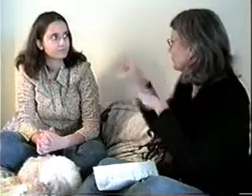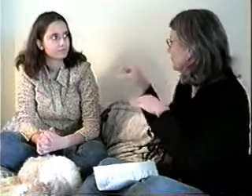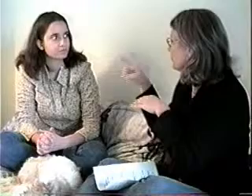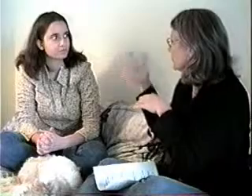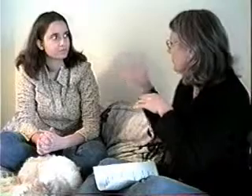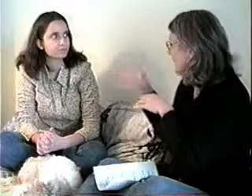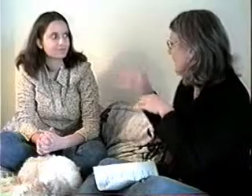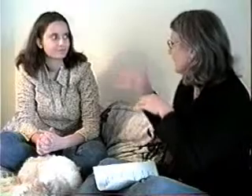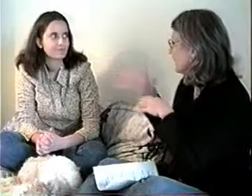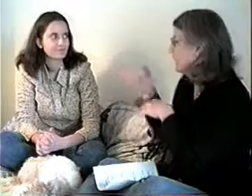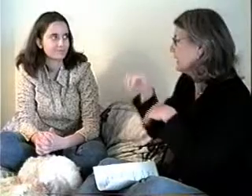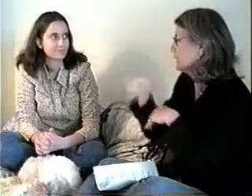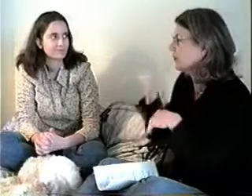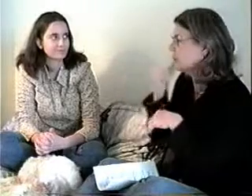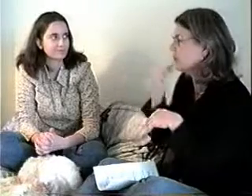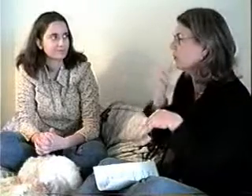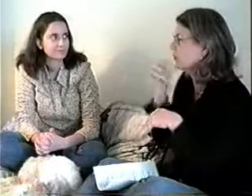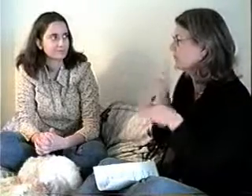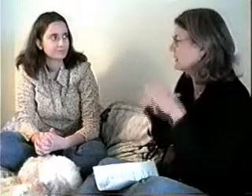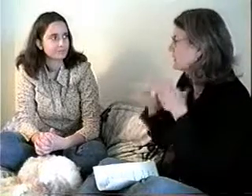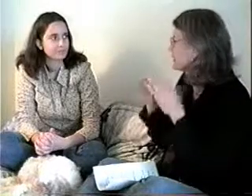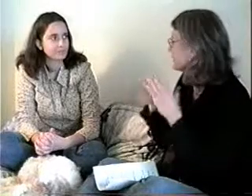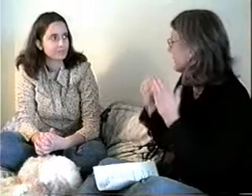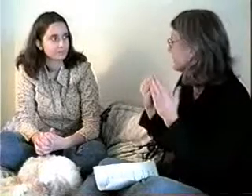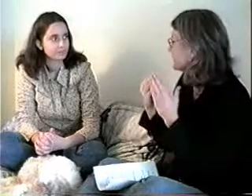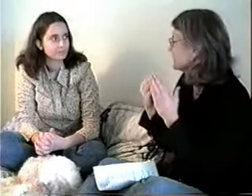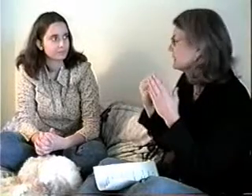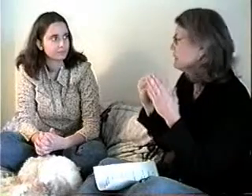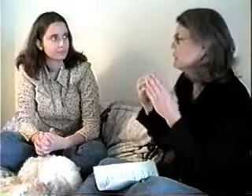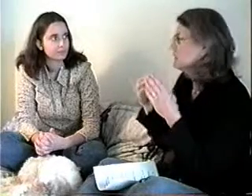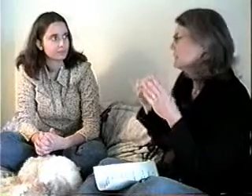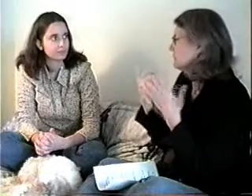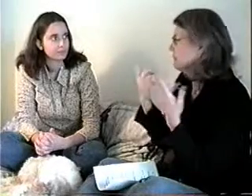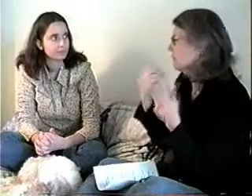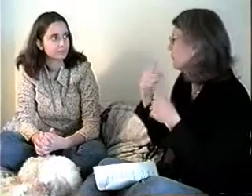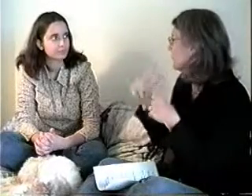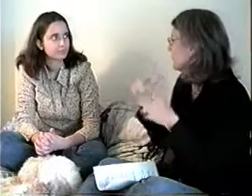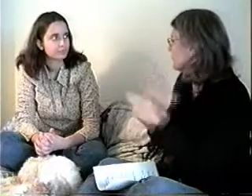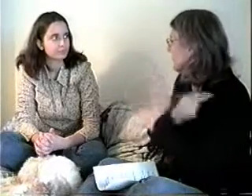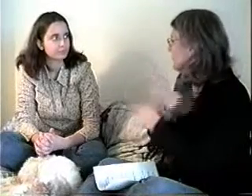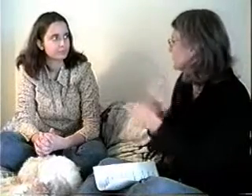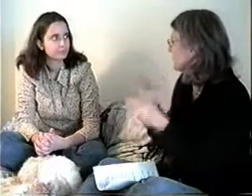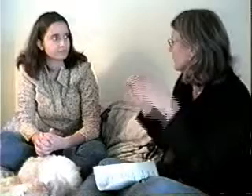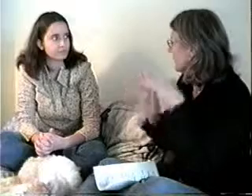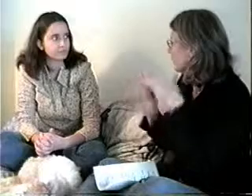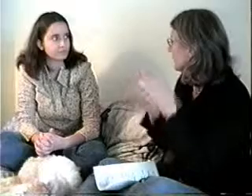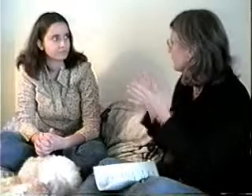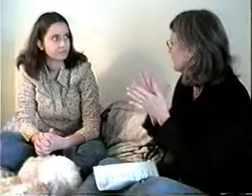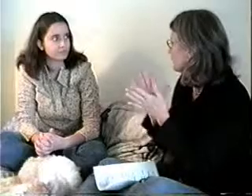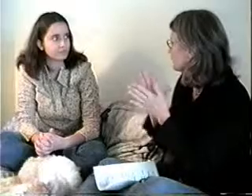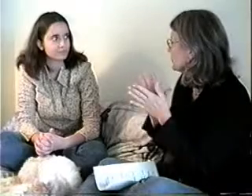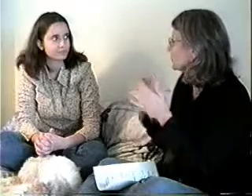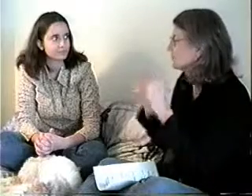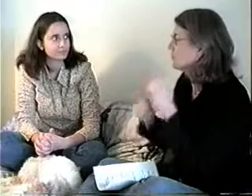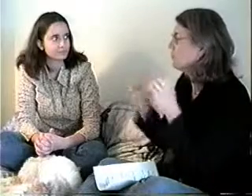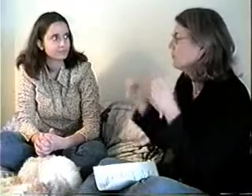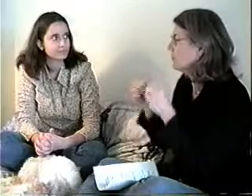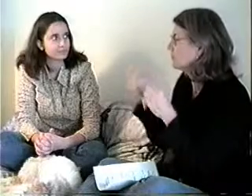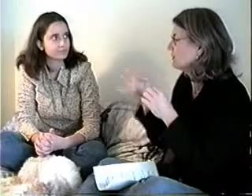moved away. And the other girl was in your class, you know, for the rest of elementary school. So most